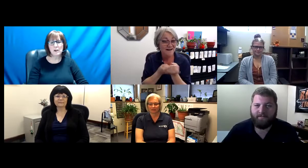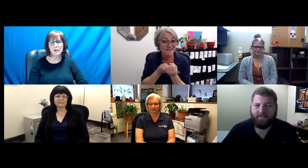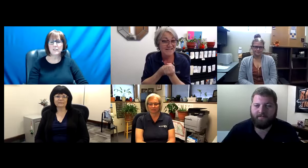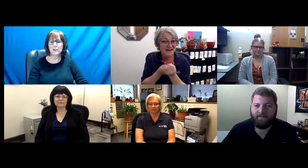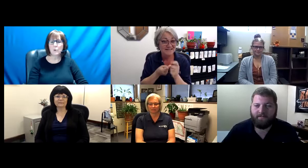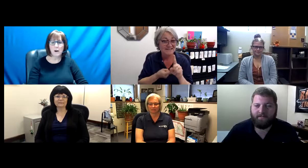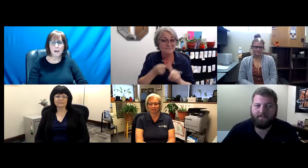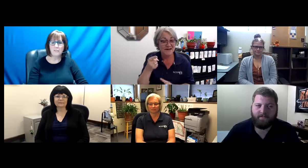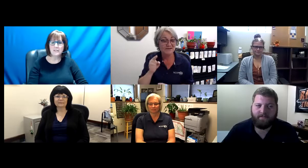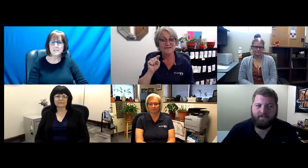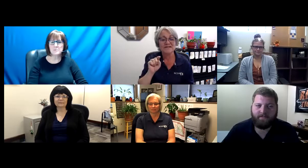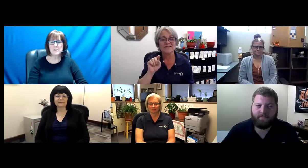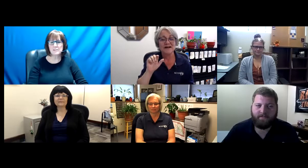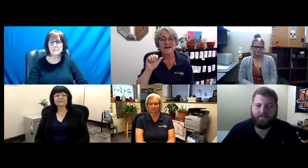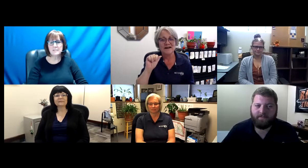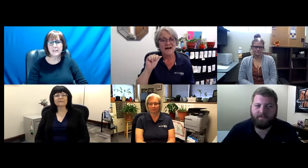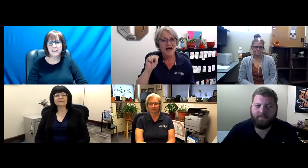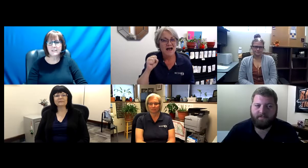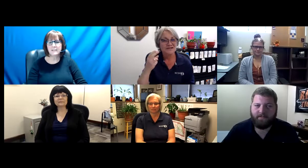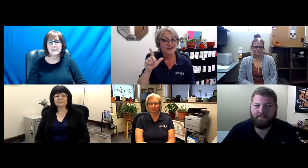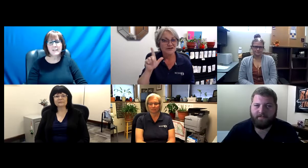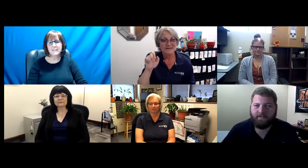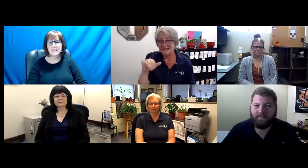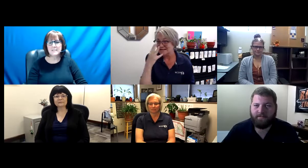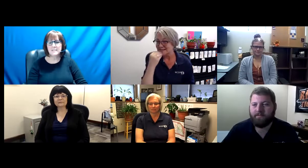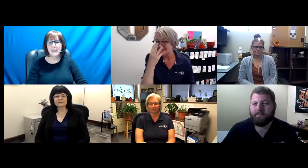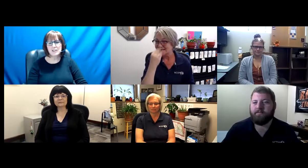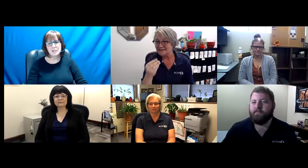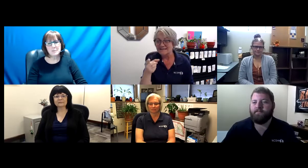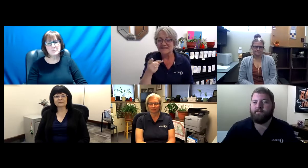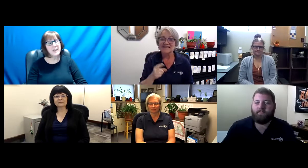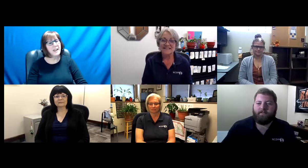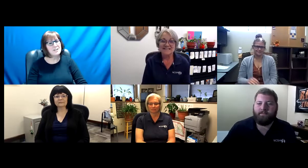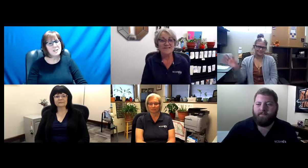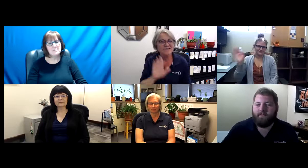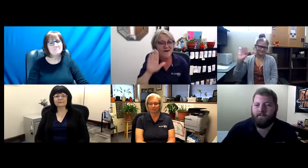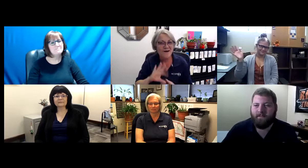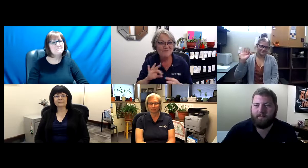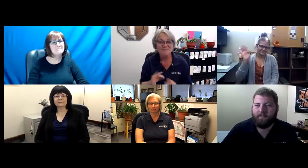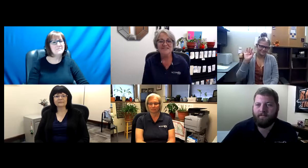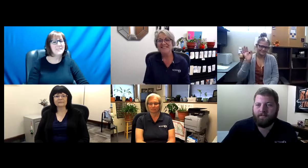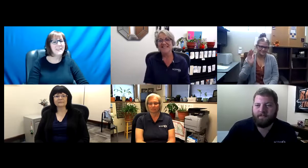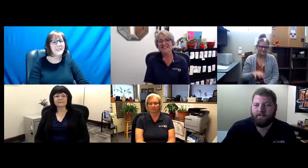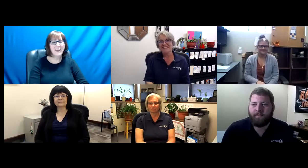other Omaha advocacy specialist, and that's Ashley. Ashley? Hi,